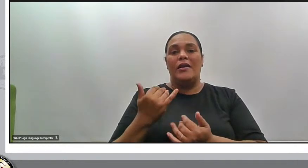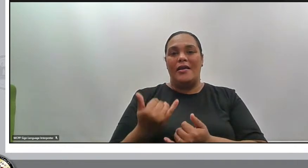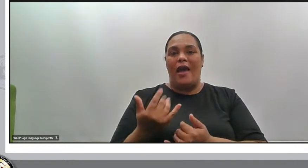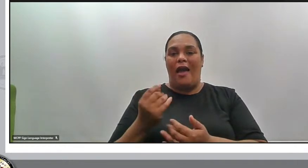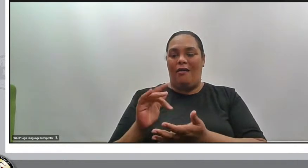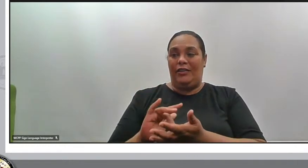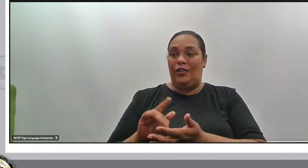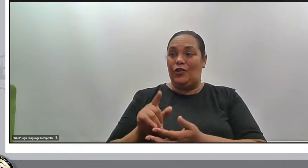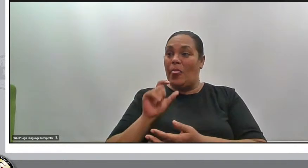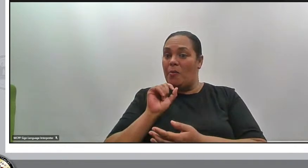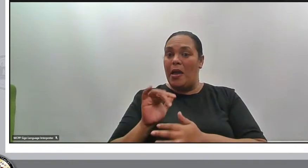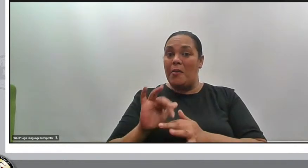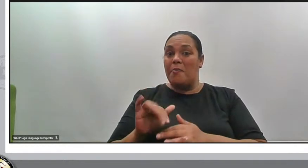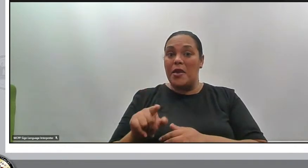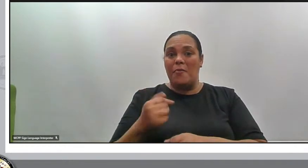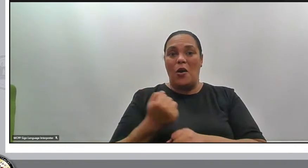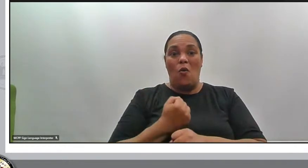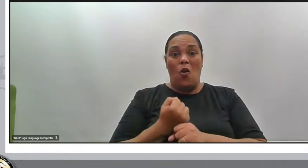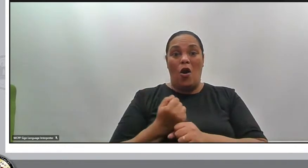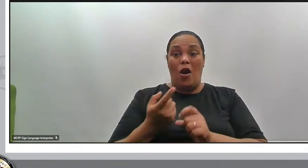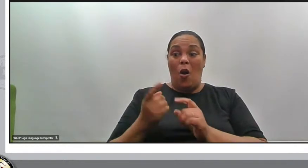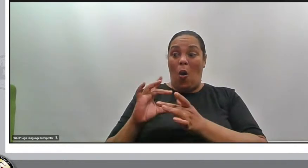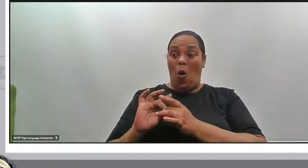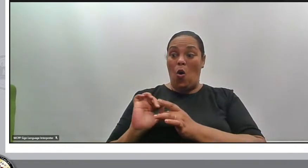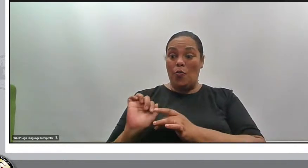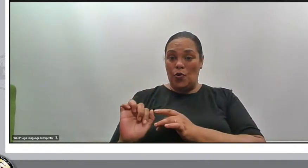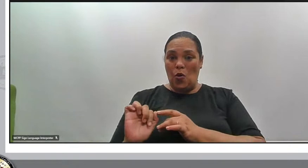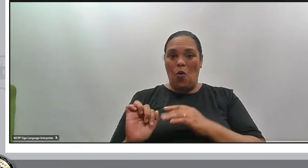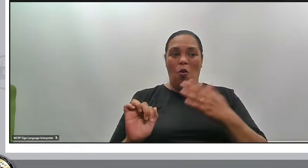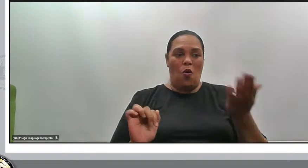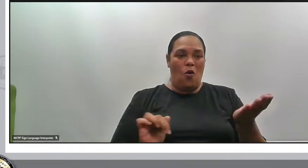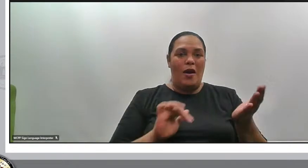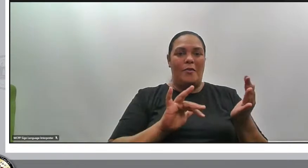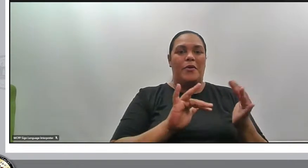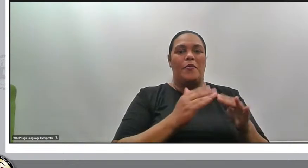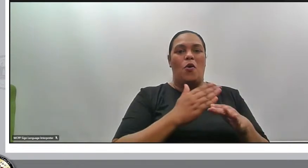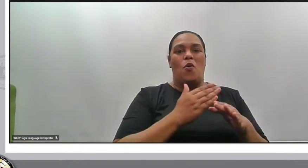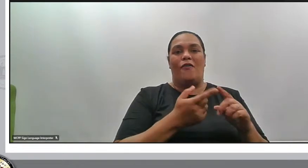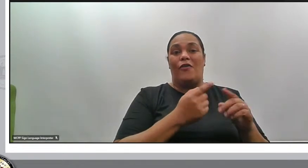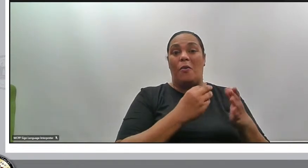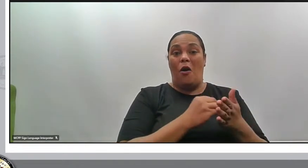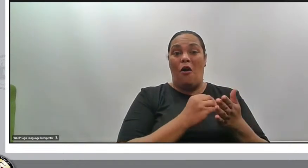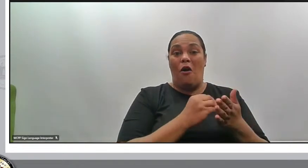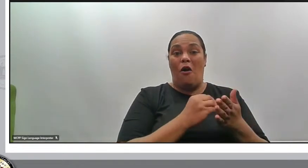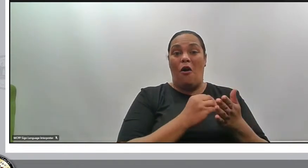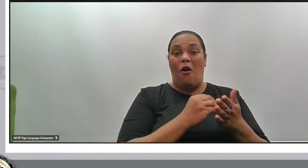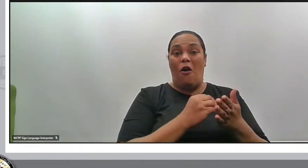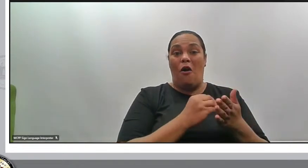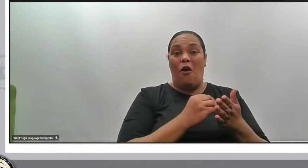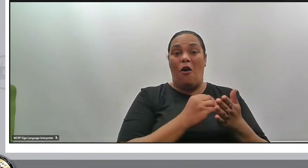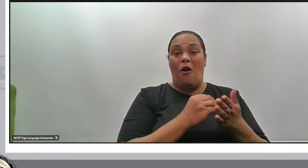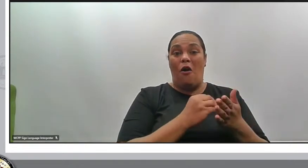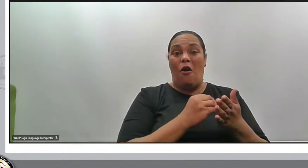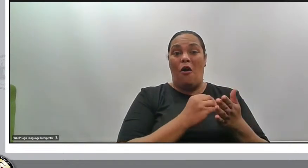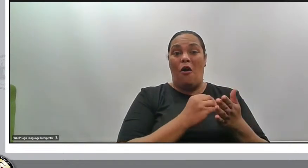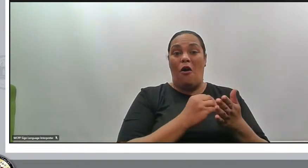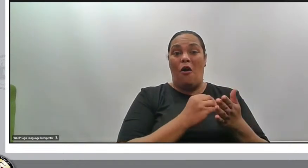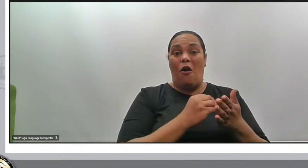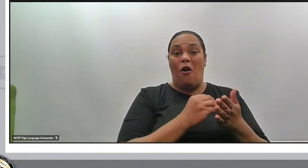situation where people were working from home versus people working from the office. And now the protection of